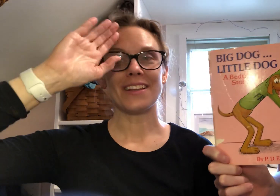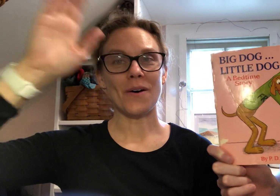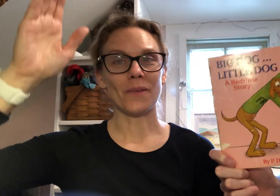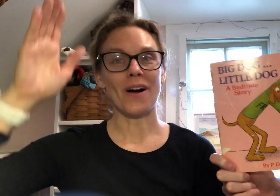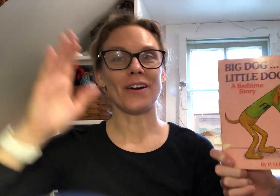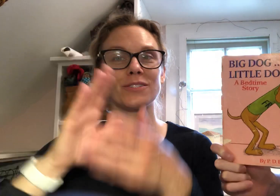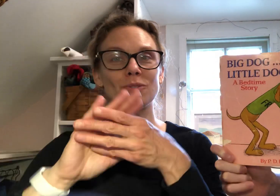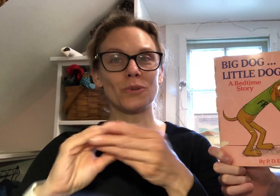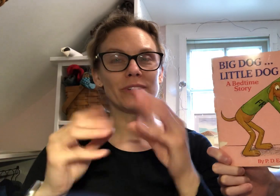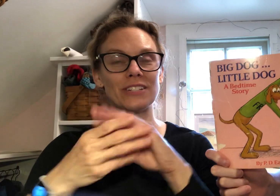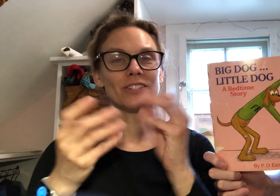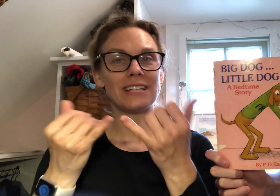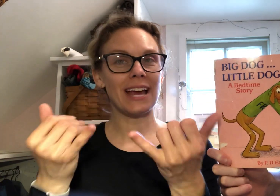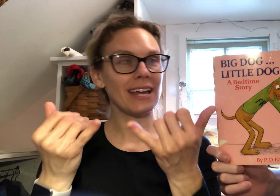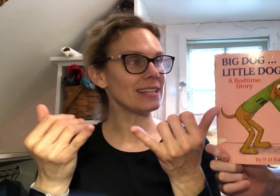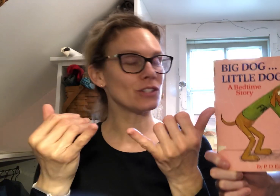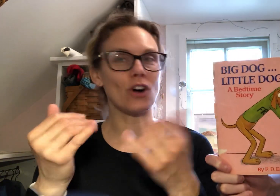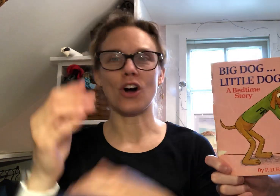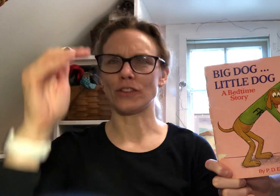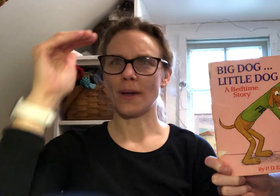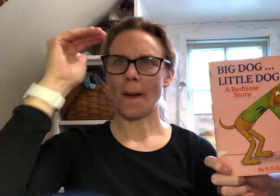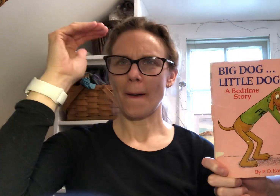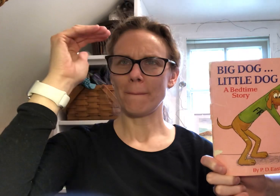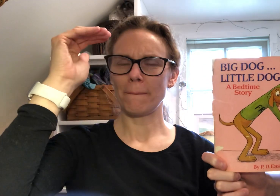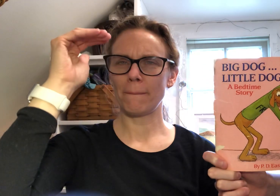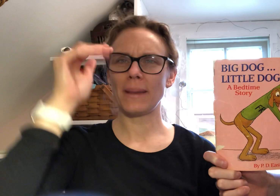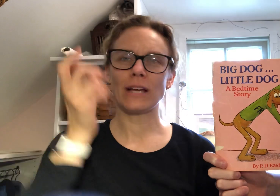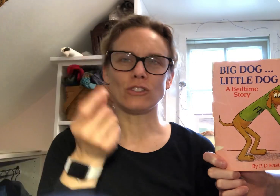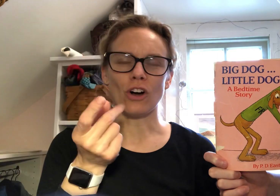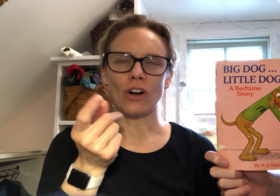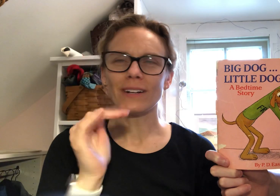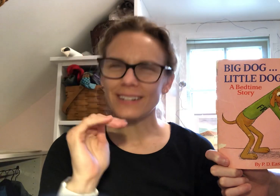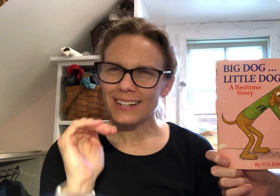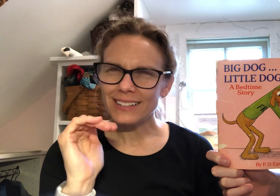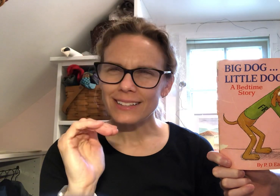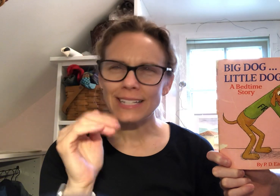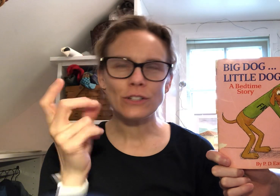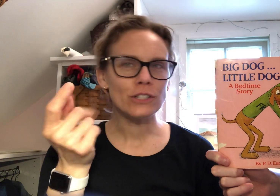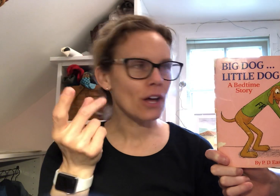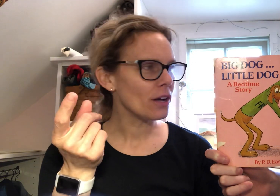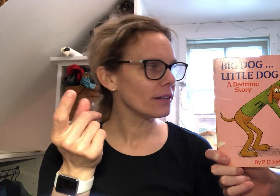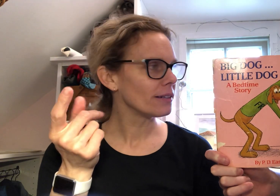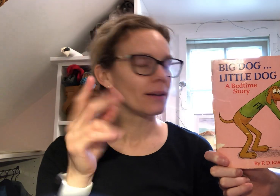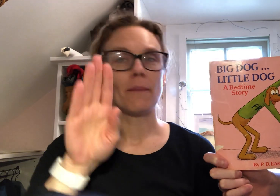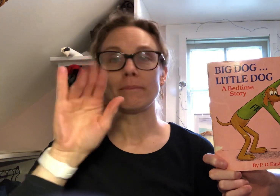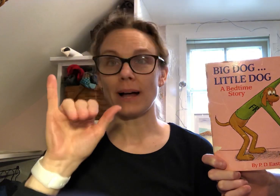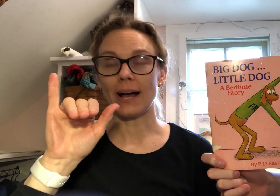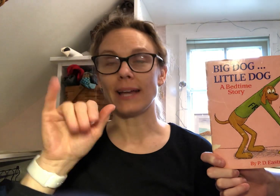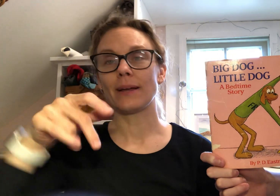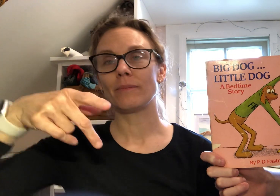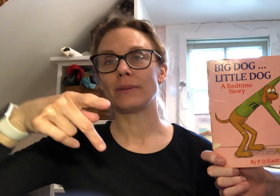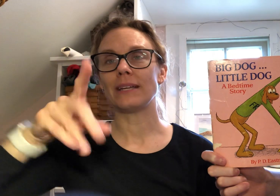Hello, our story today is called Big Dog, Little Dog by